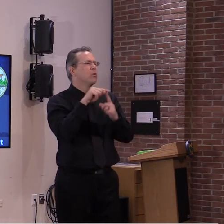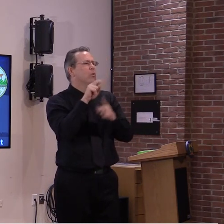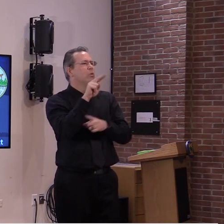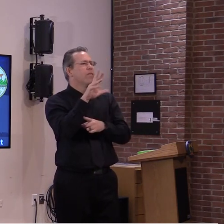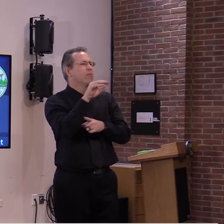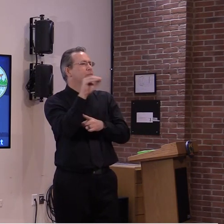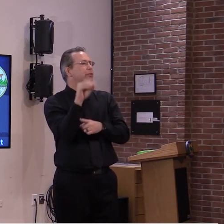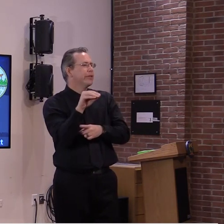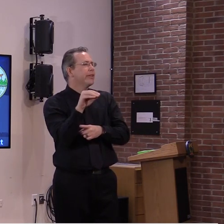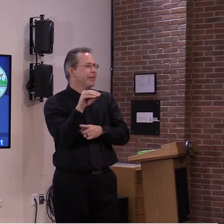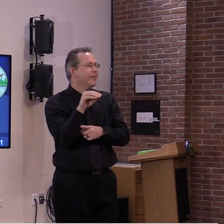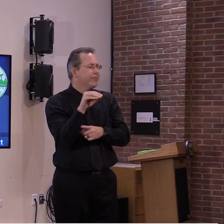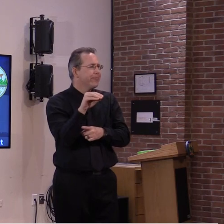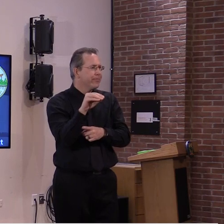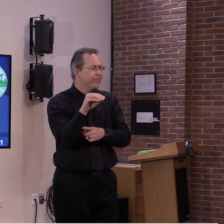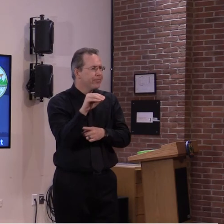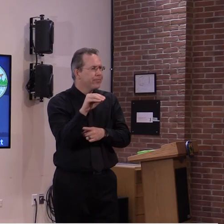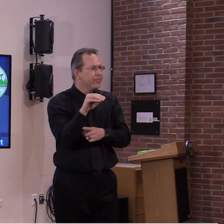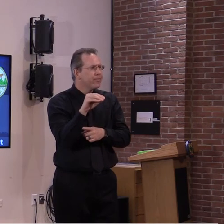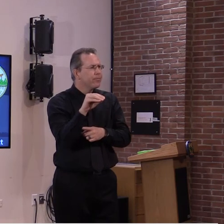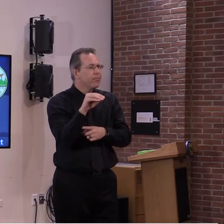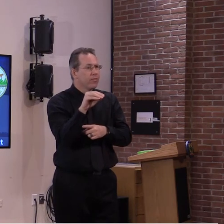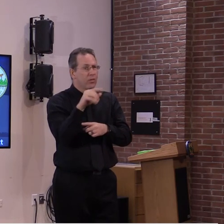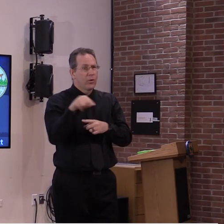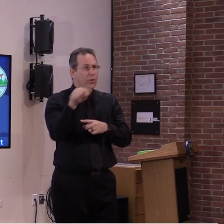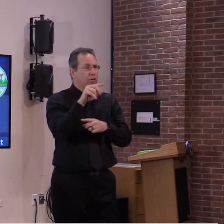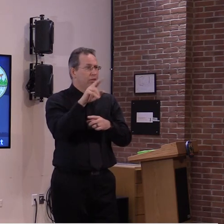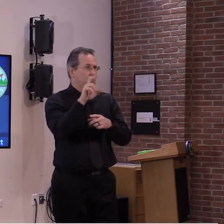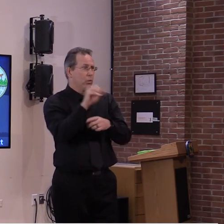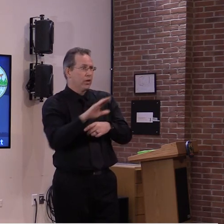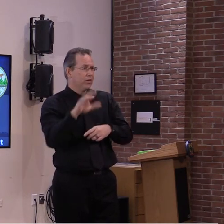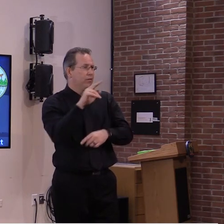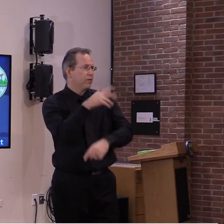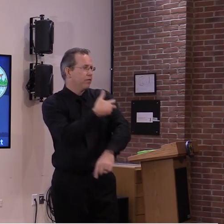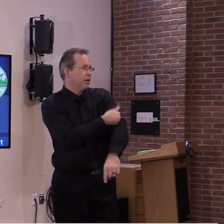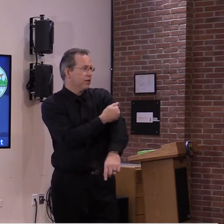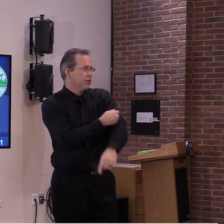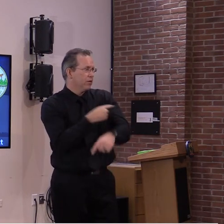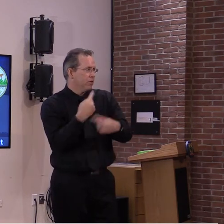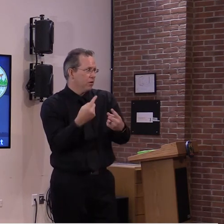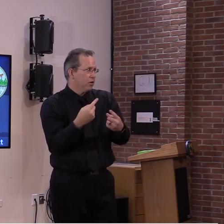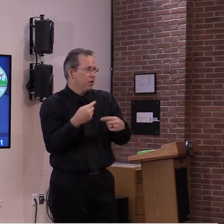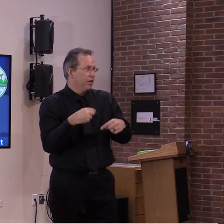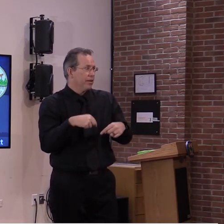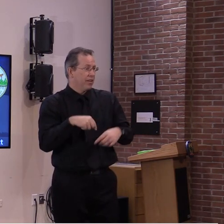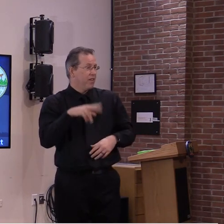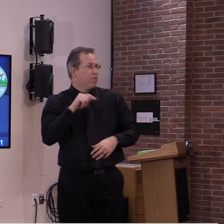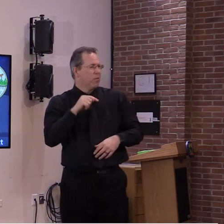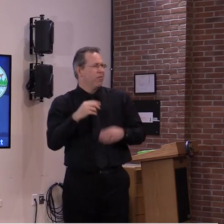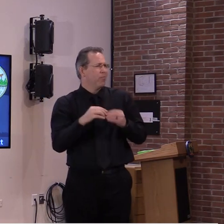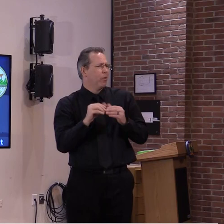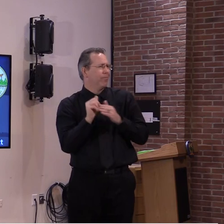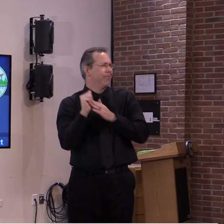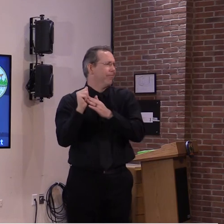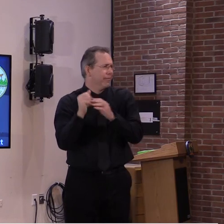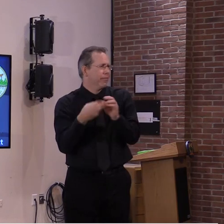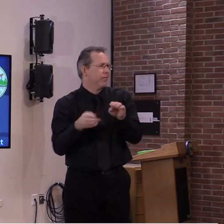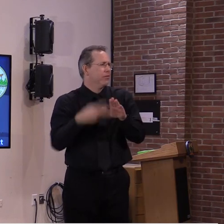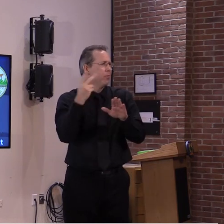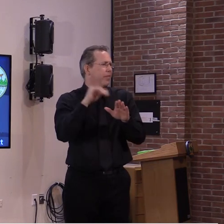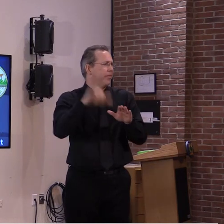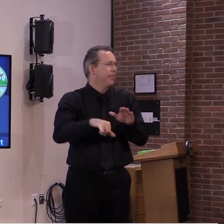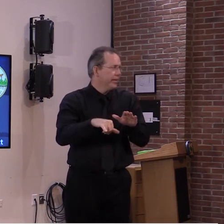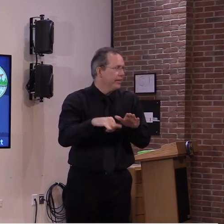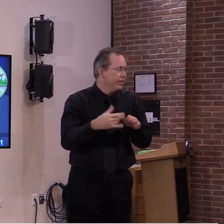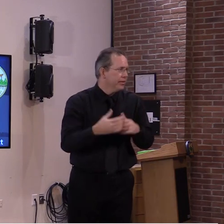vaccine getting it to people. So we've definitely more than doubled that. A lot of criticism has been